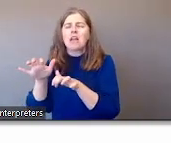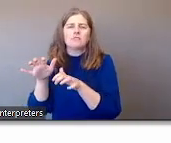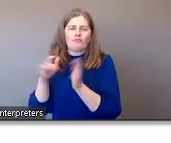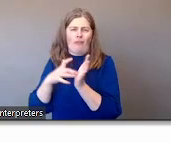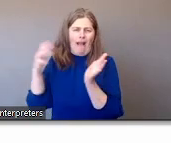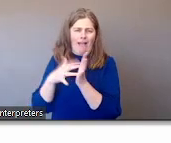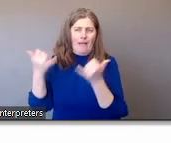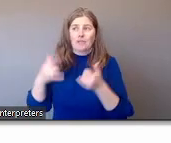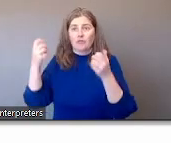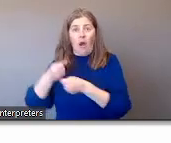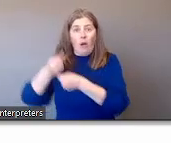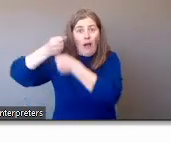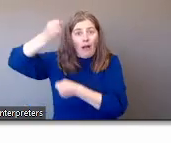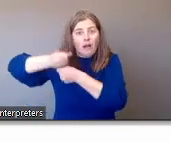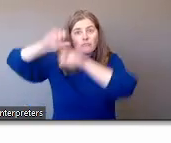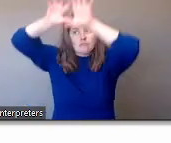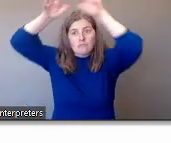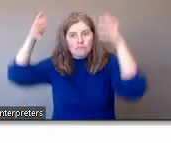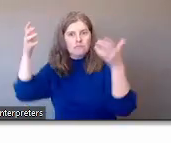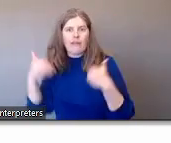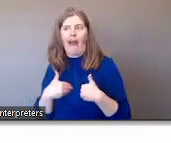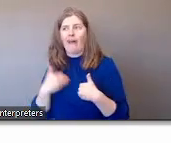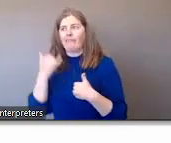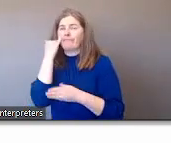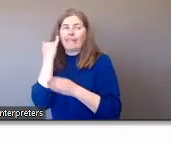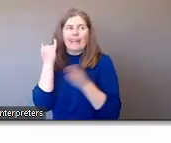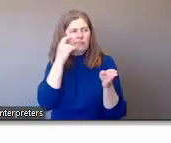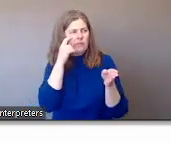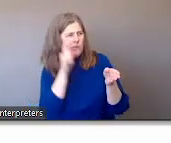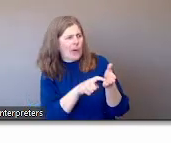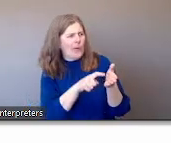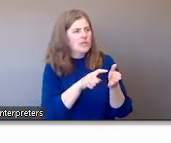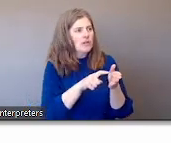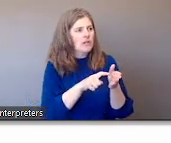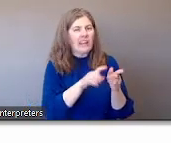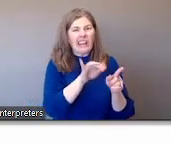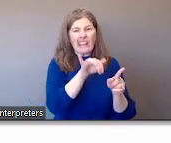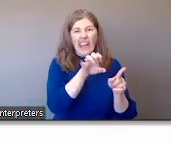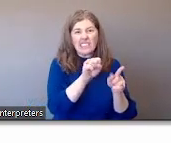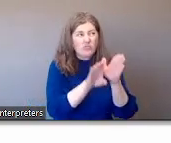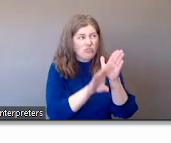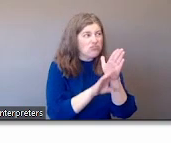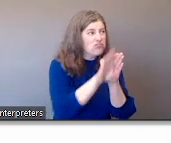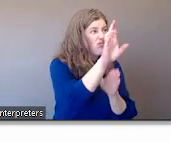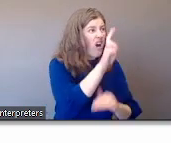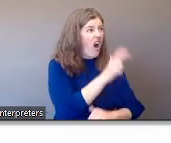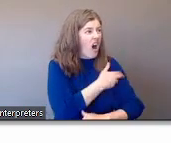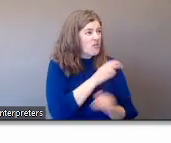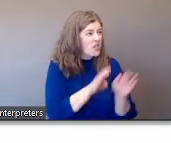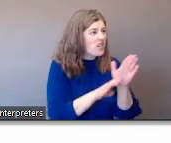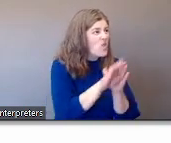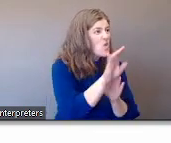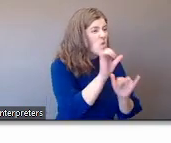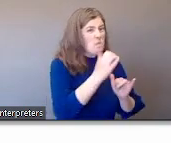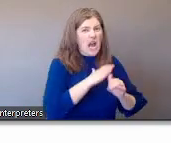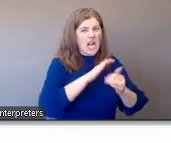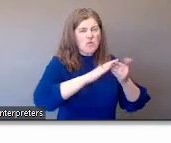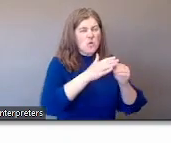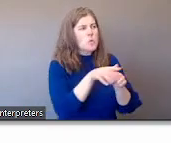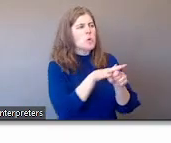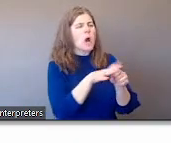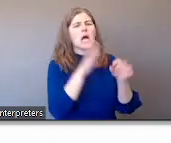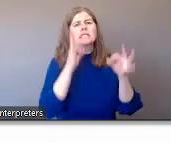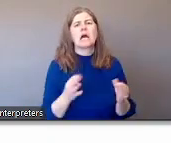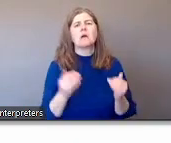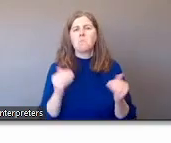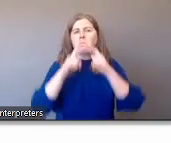have an umbrella, you might bring an umbrella. If you see a surge in cases and hospitalizations in your community, you might decide you're